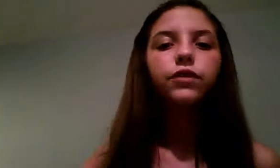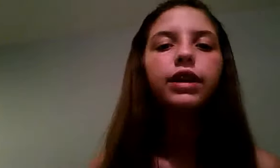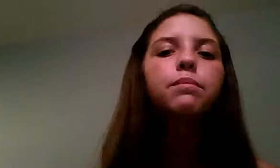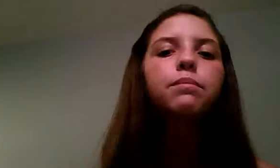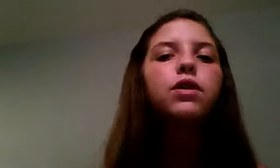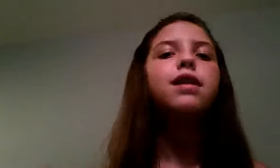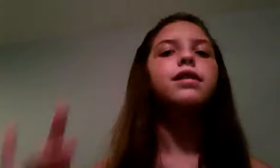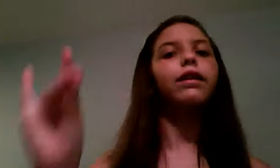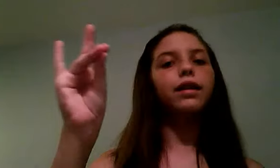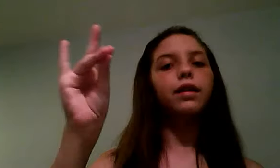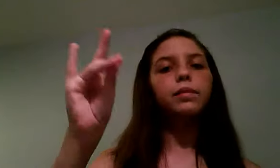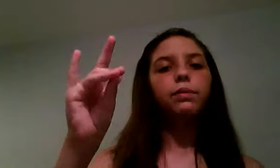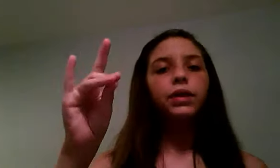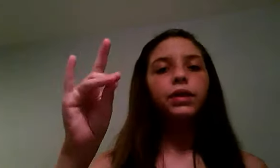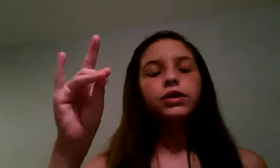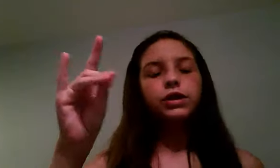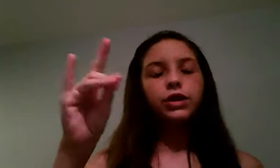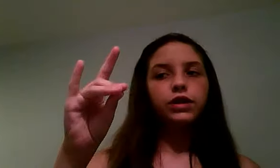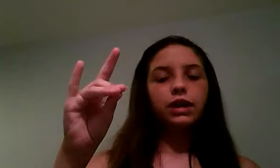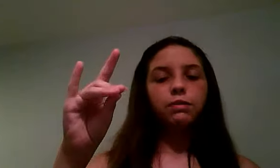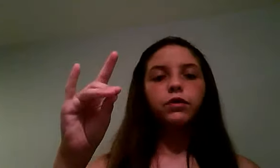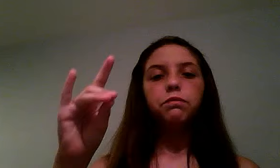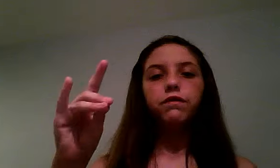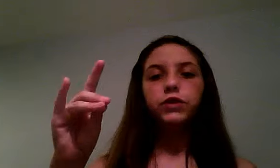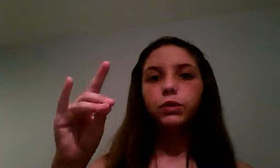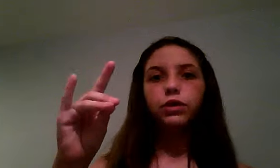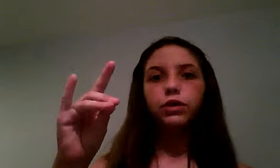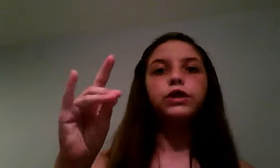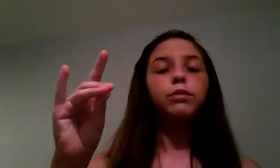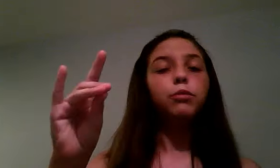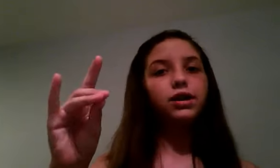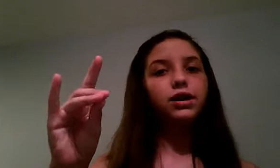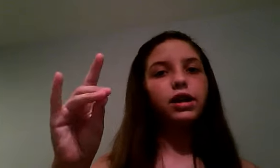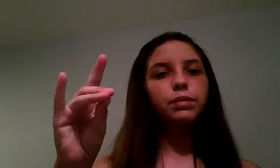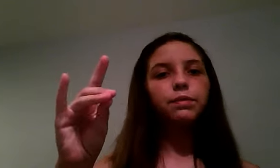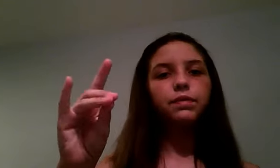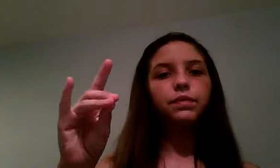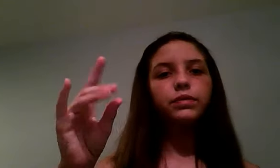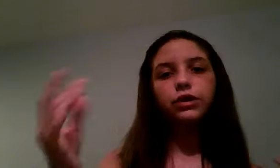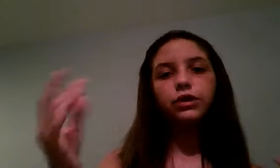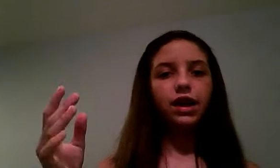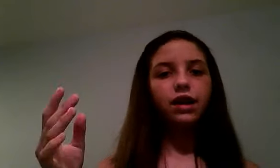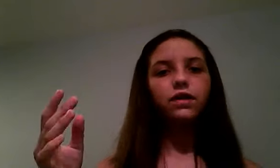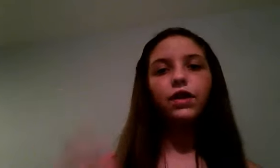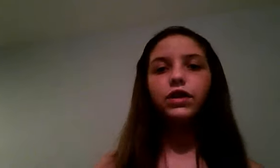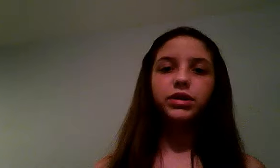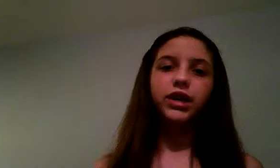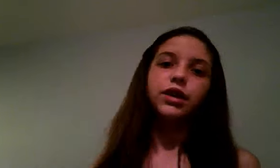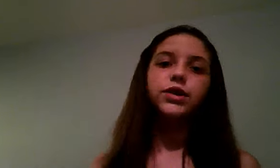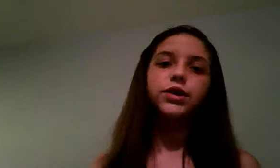forget Baraka llama. So you do the same movement for super as you do for Baraka llama. So I'll try that all along together. So here